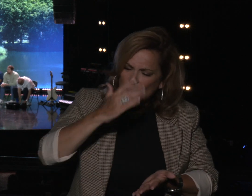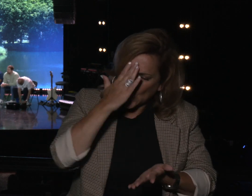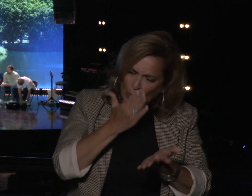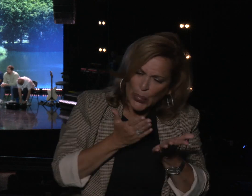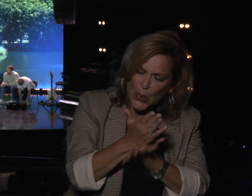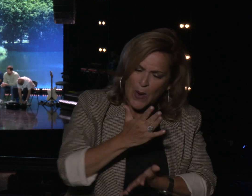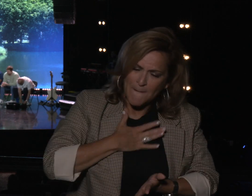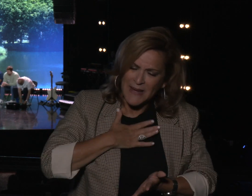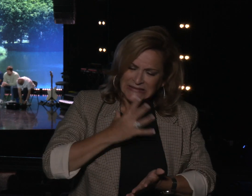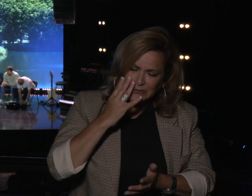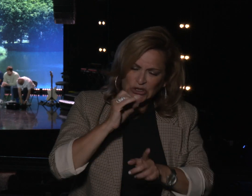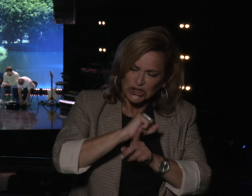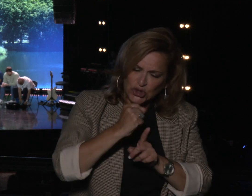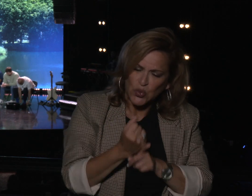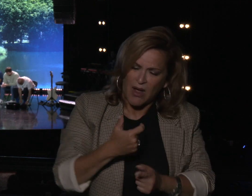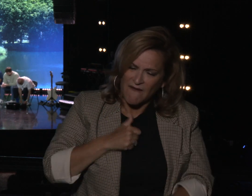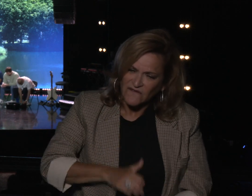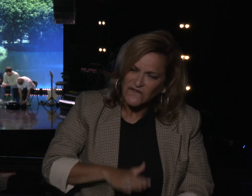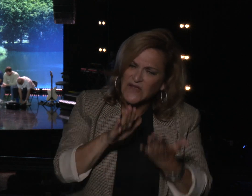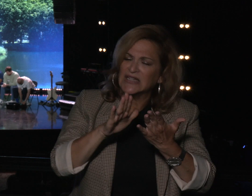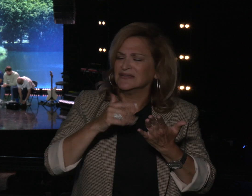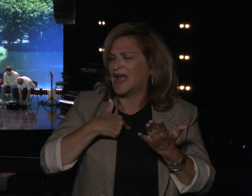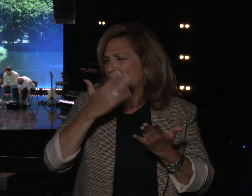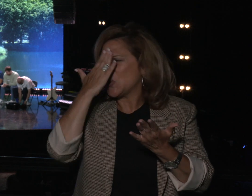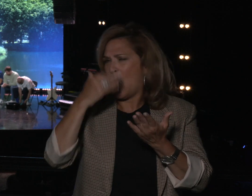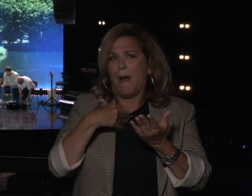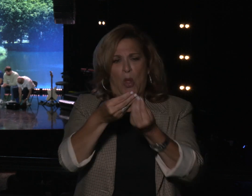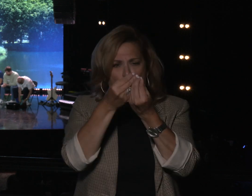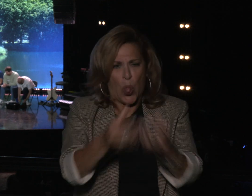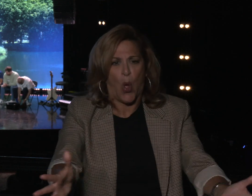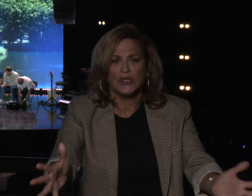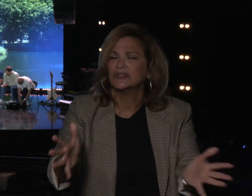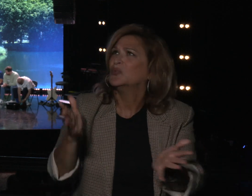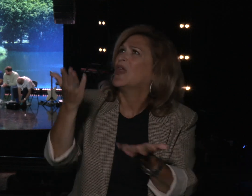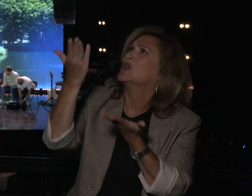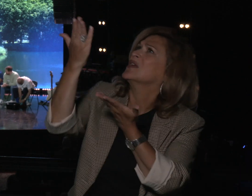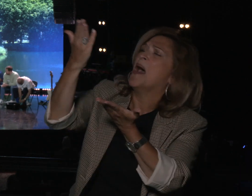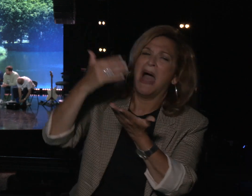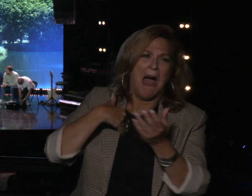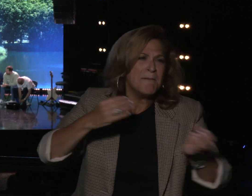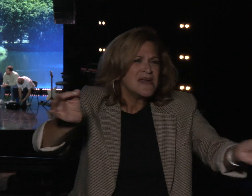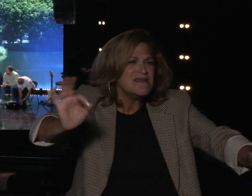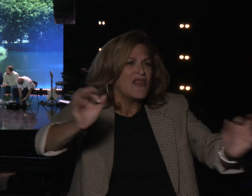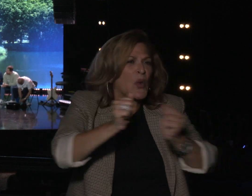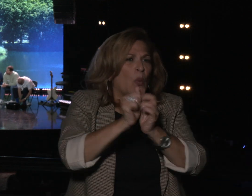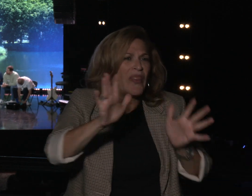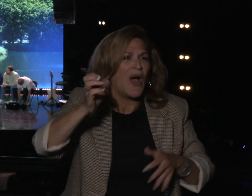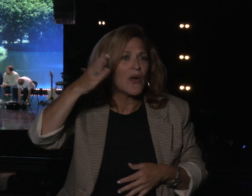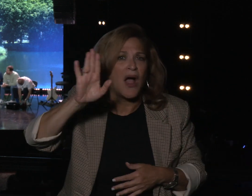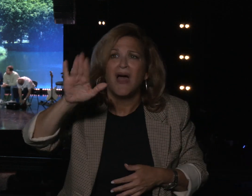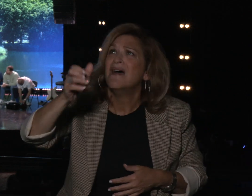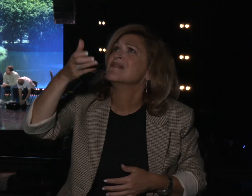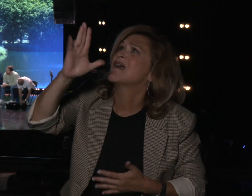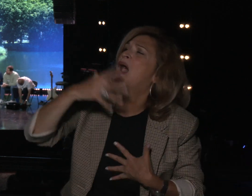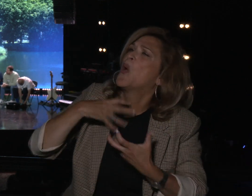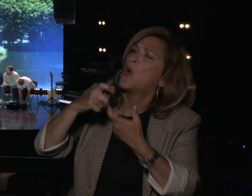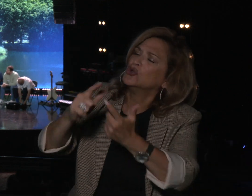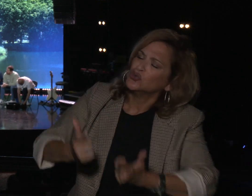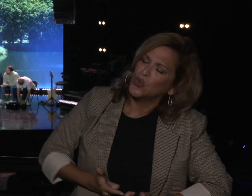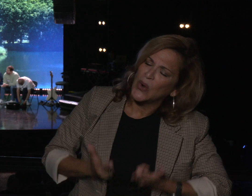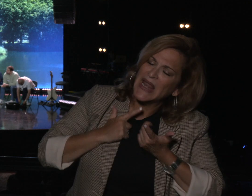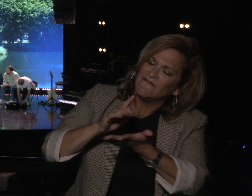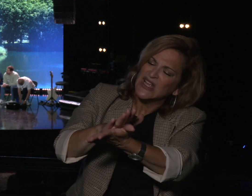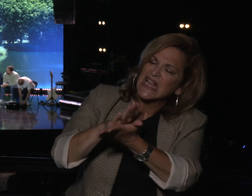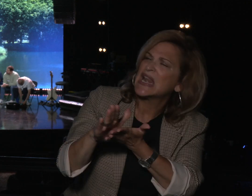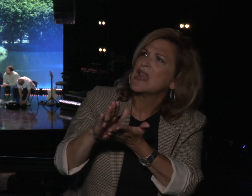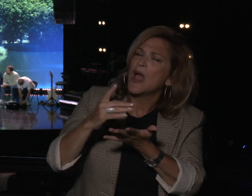know the situations I face. I know I'm lost without God. I know I'm nothing without God. I'm like, God, I want to live clean. I want